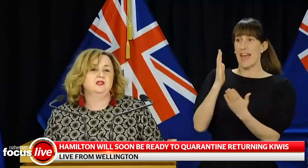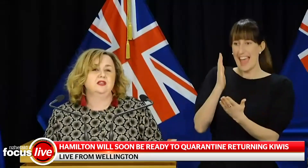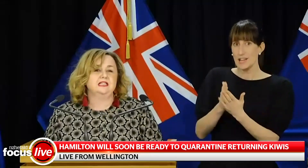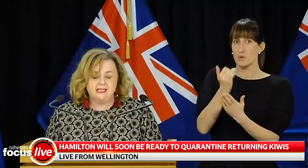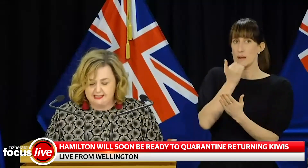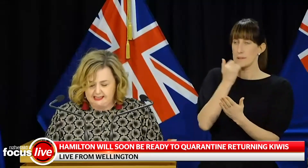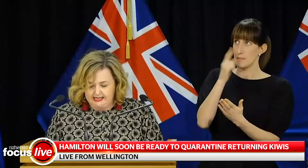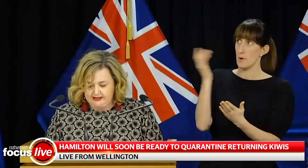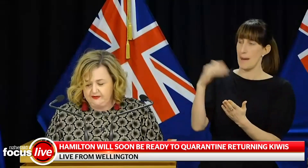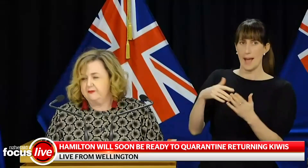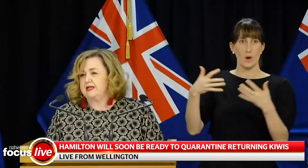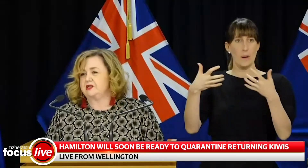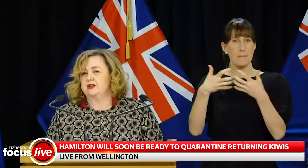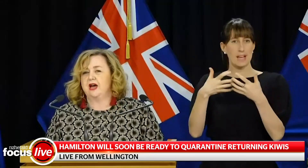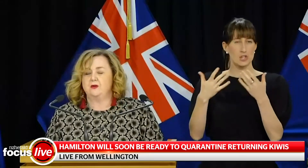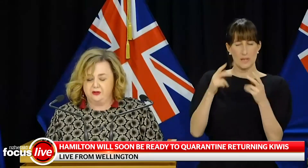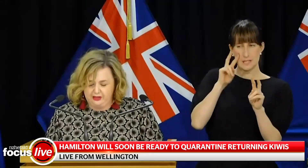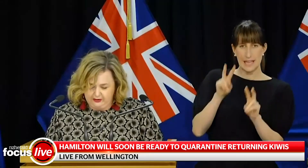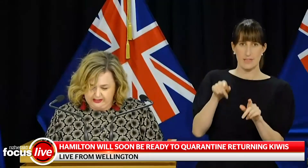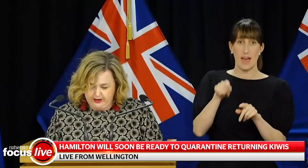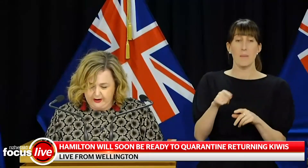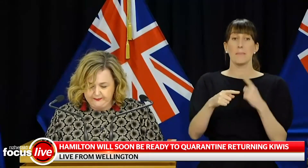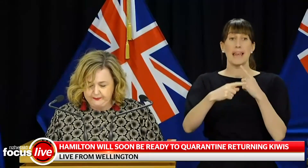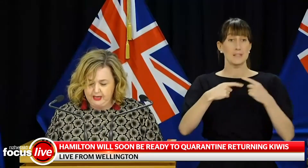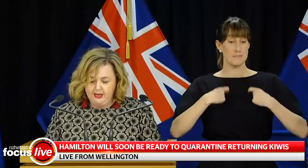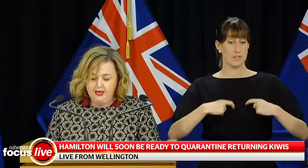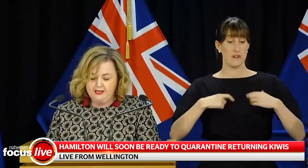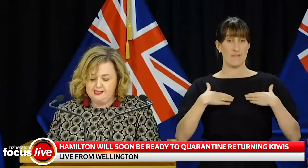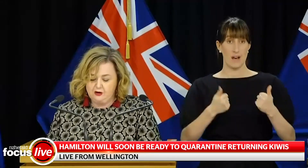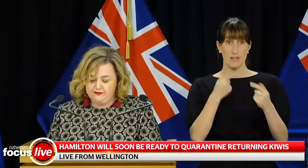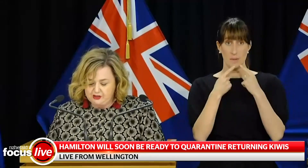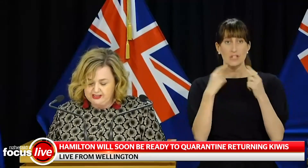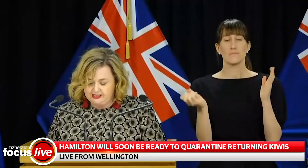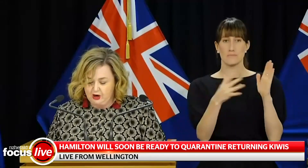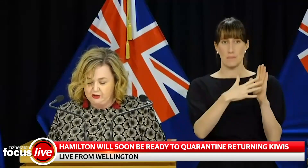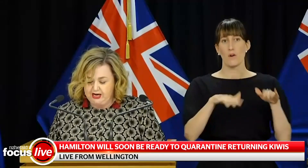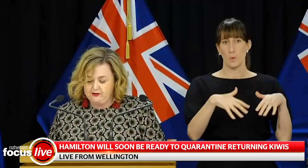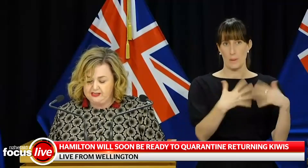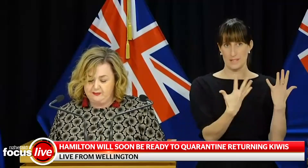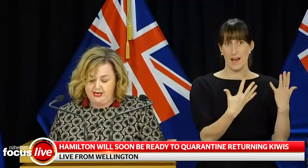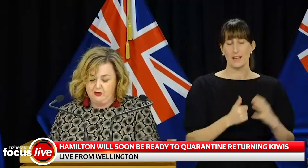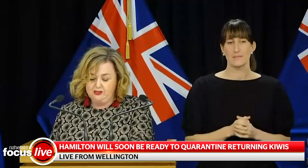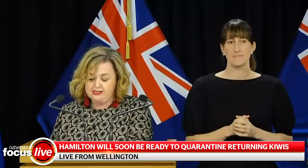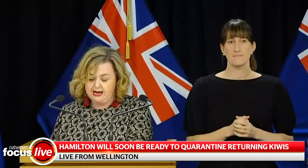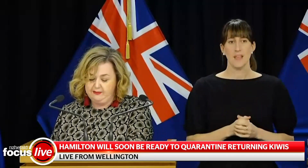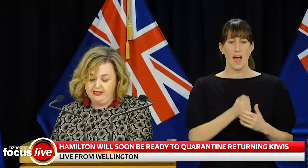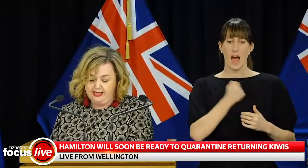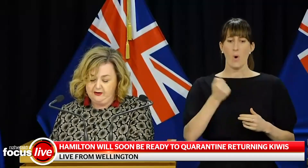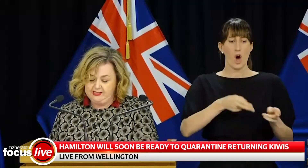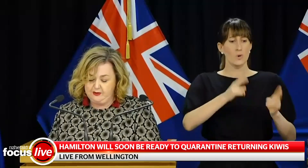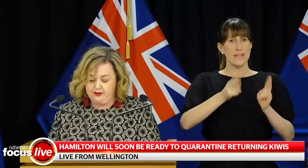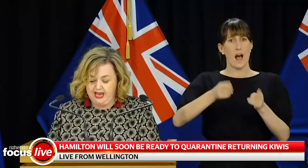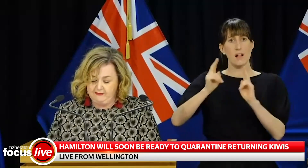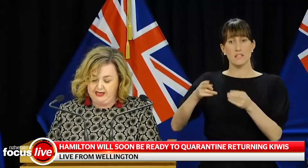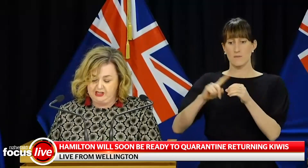And there's also the testing data from the Ministry of Health there as well. There's a lot of interest in the hotels that are being used in